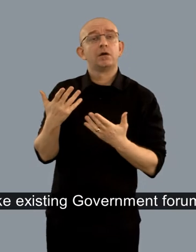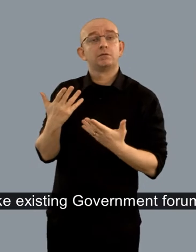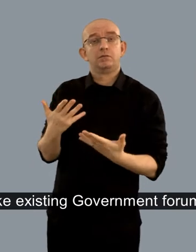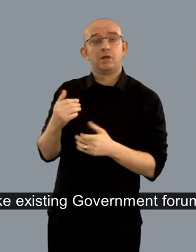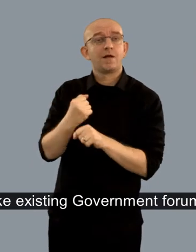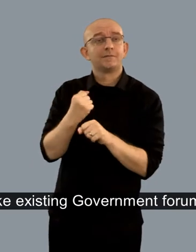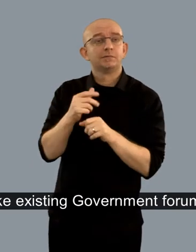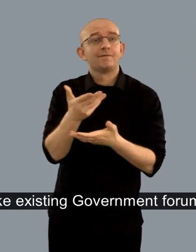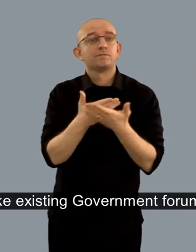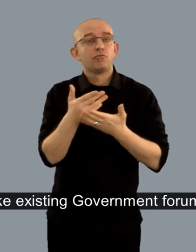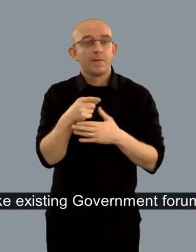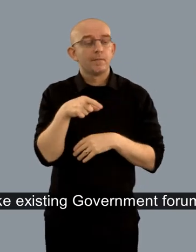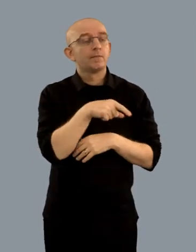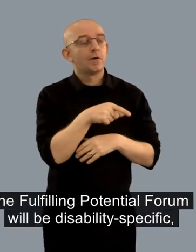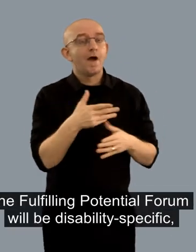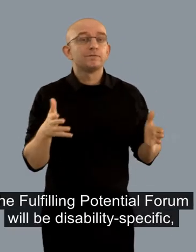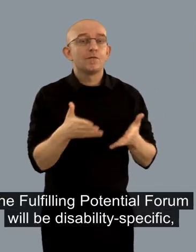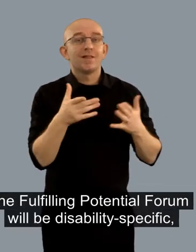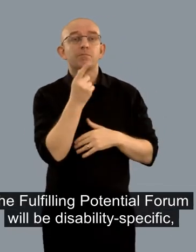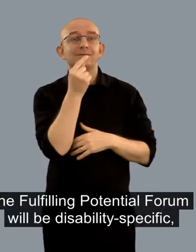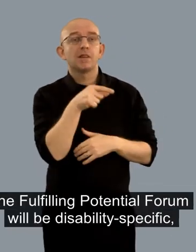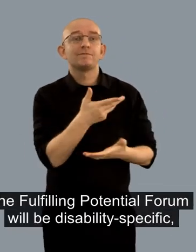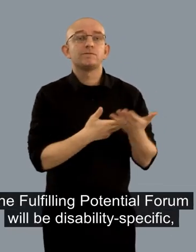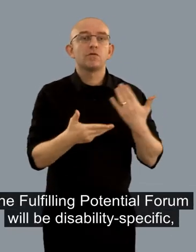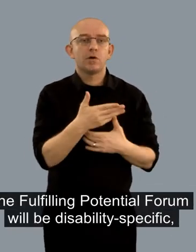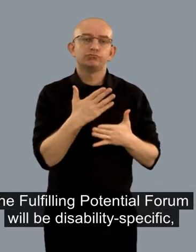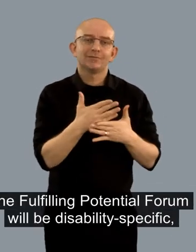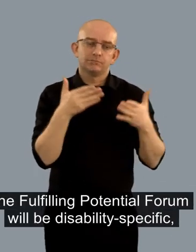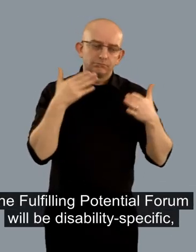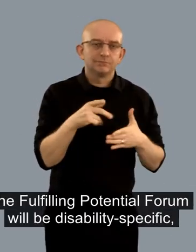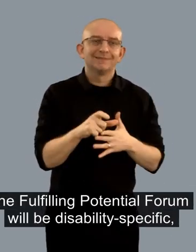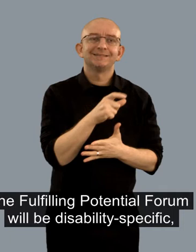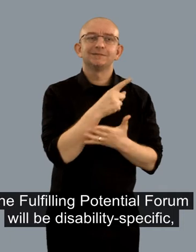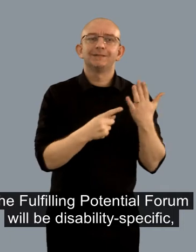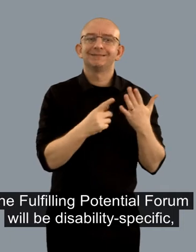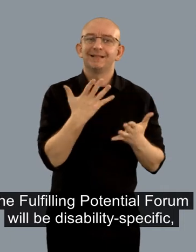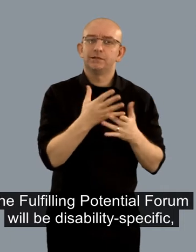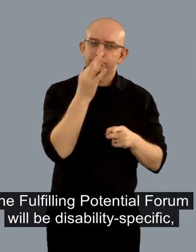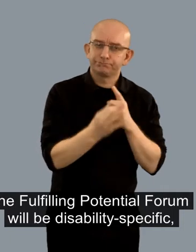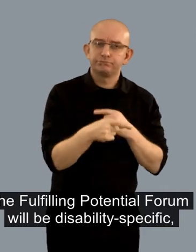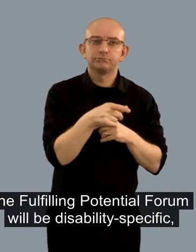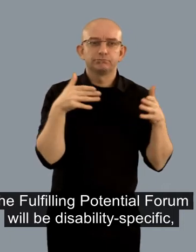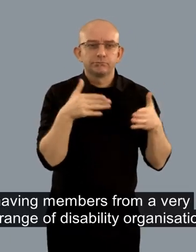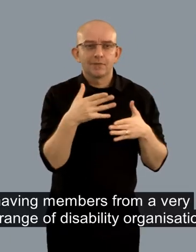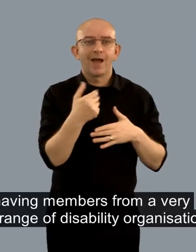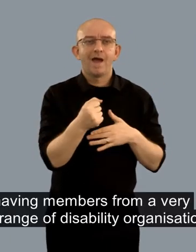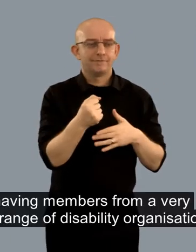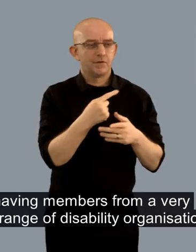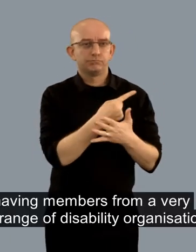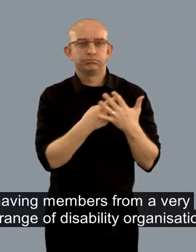Unlike existing government forums, the Fulfilling Potential Forum will be disability-specific, having members